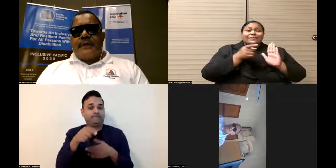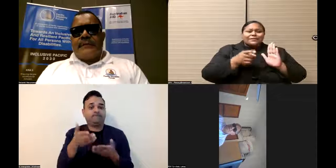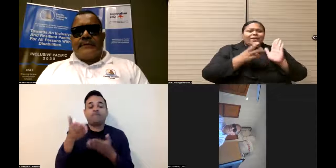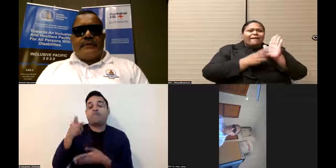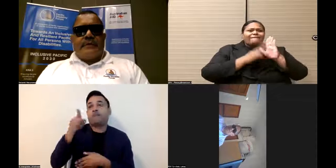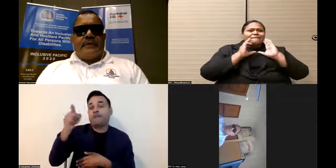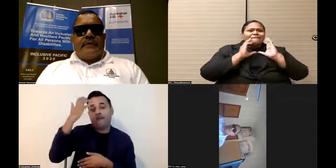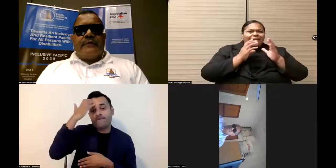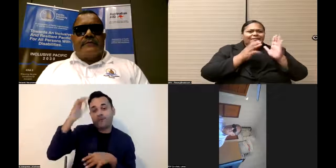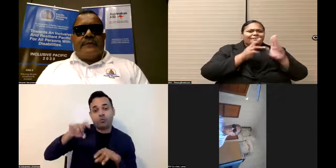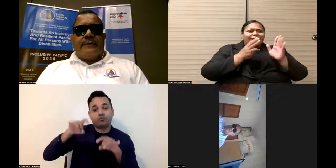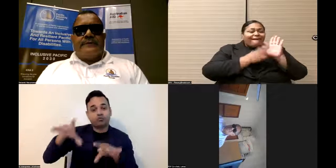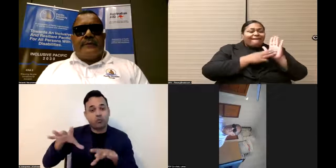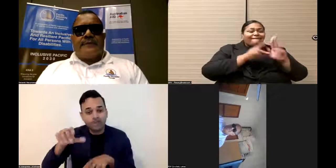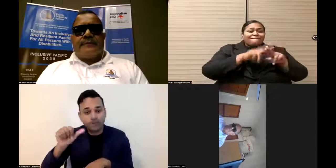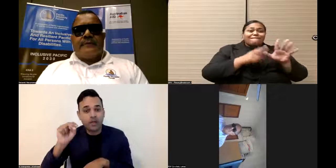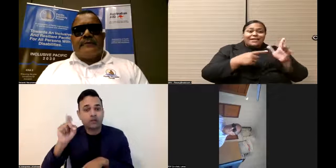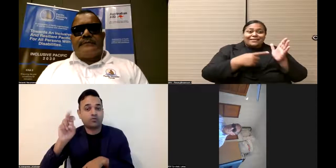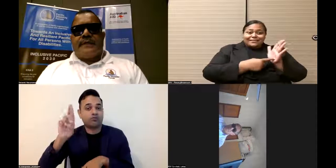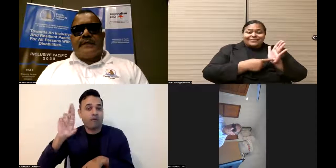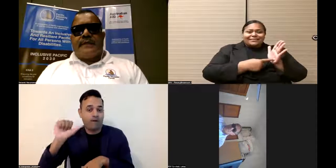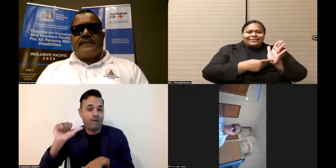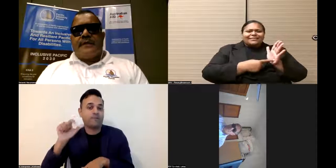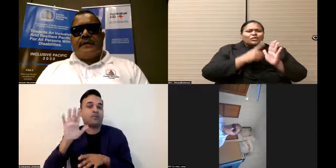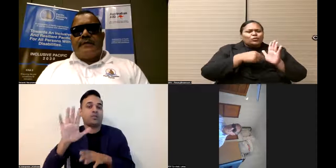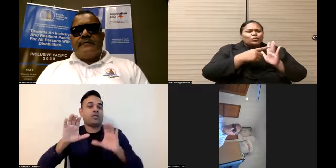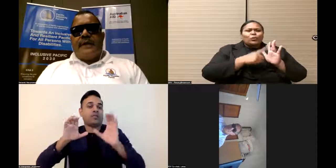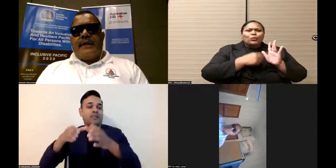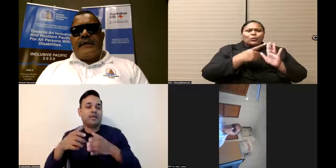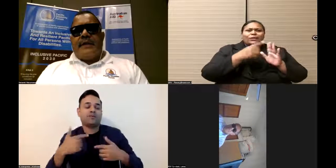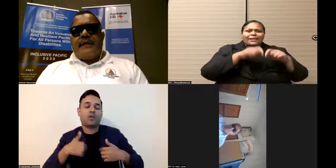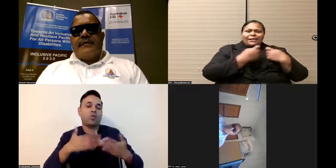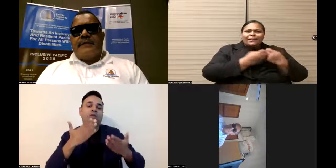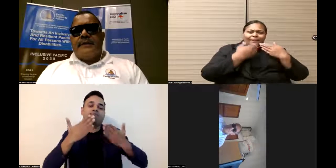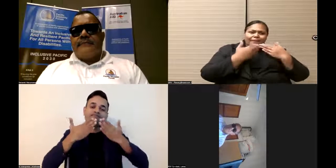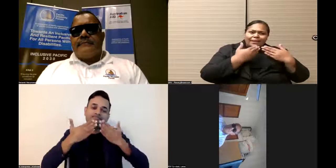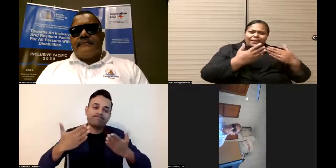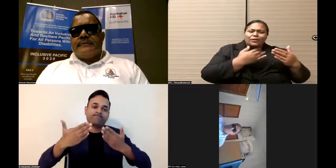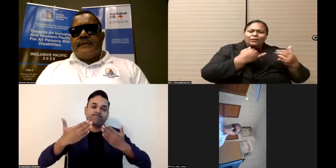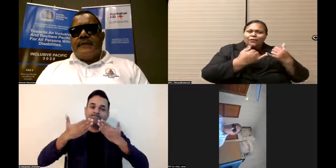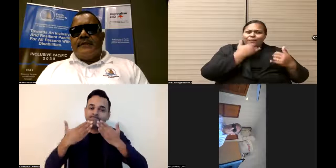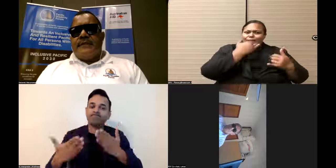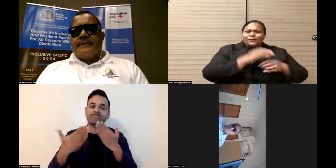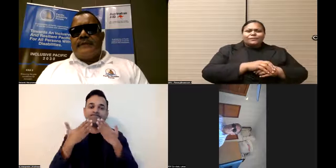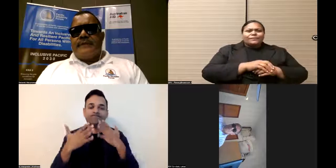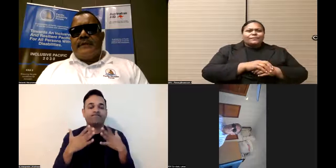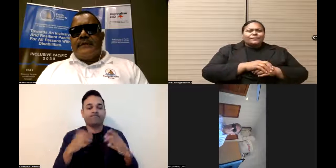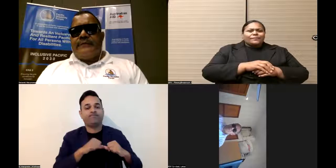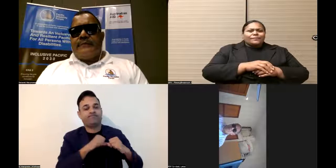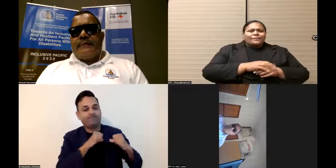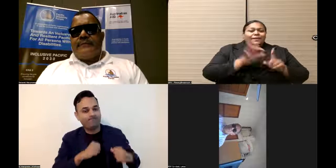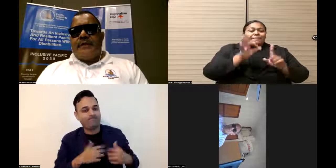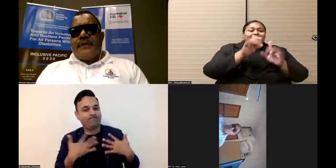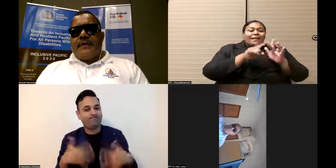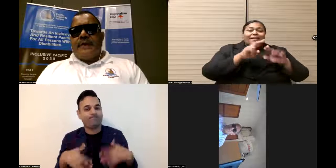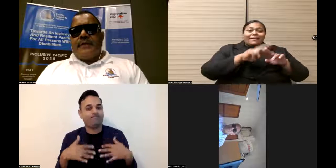much, vinaka pagalib. And of course, to the Pacific Islands Forum Secretariat, to Mel and Tala and your team, and here at the Pacific